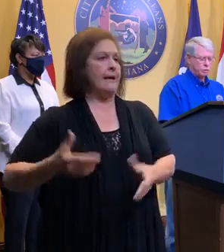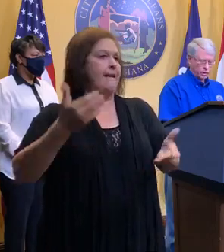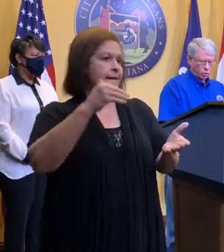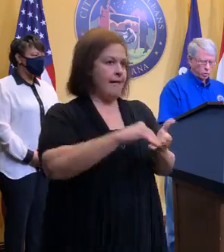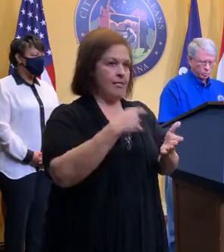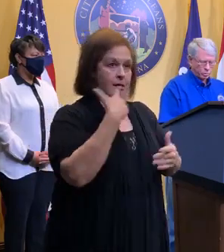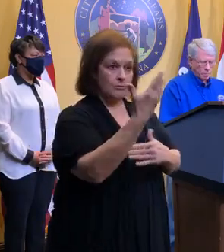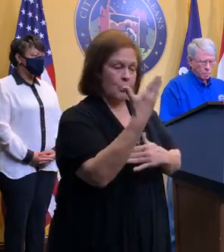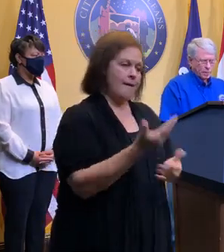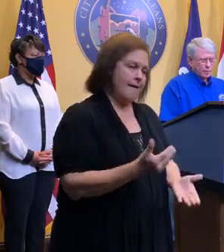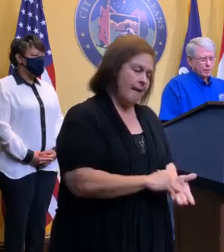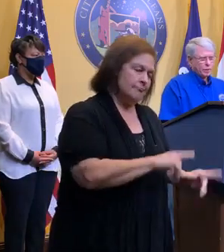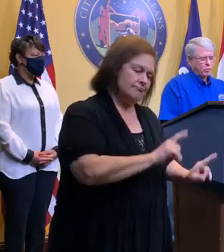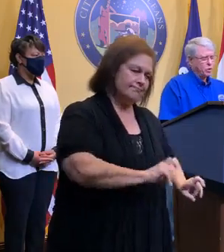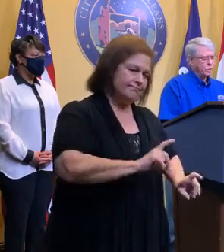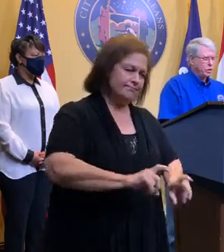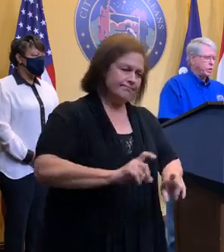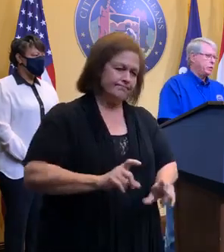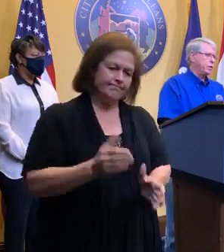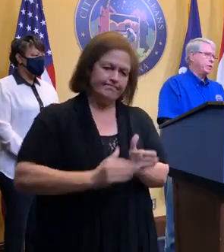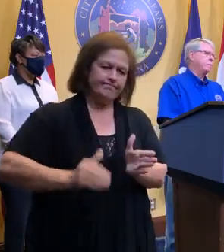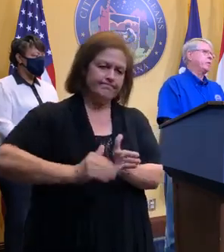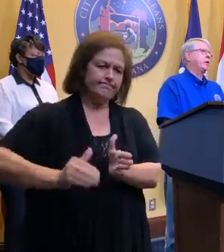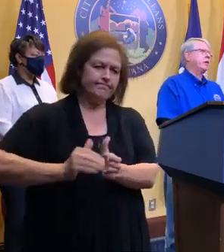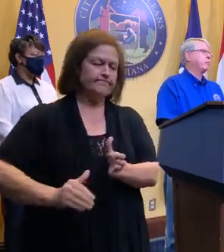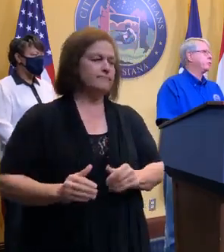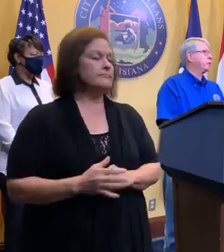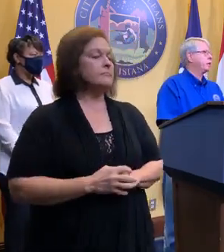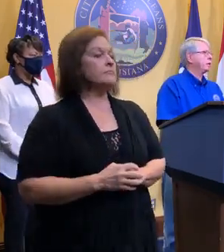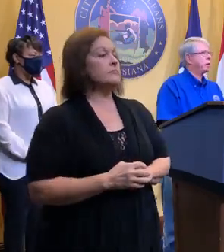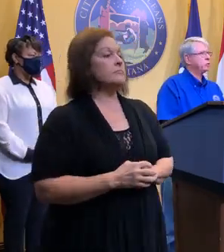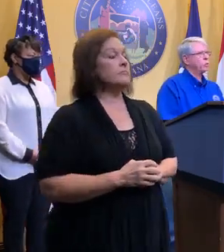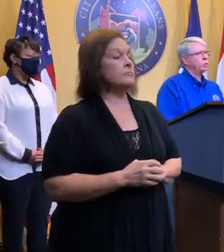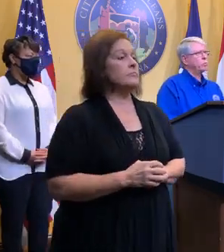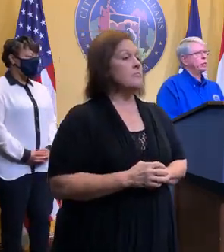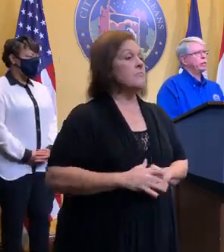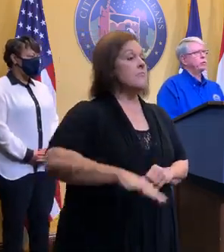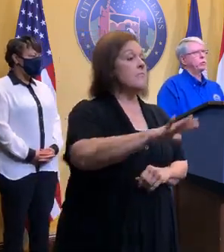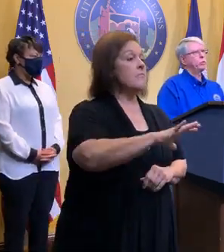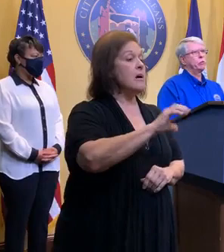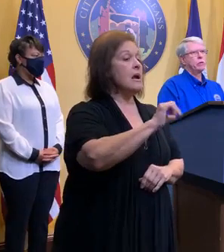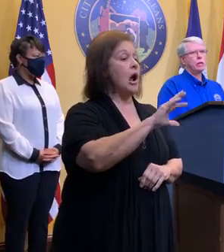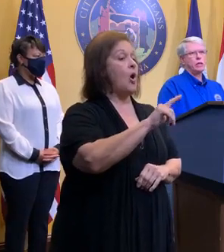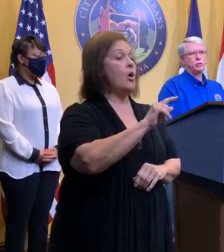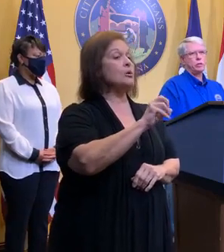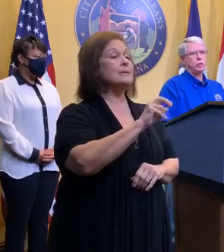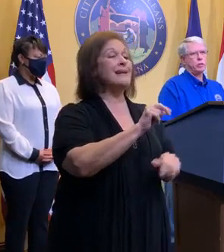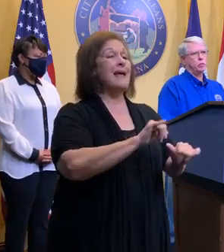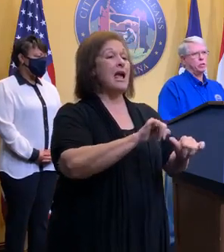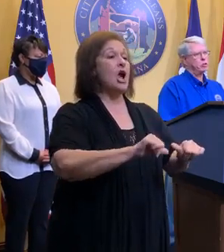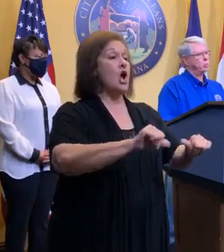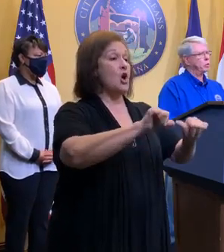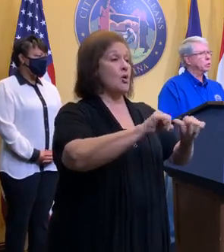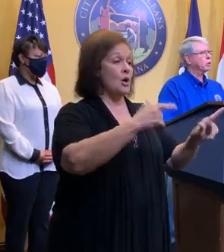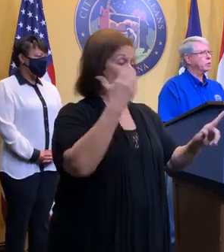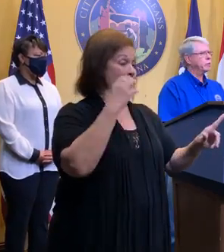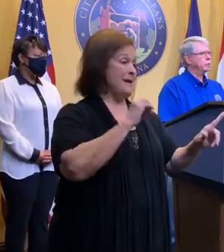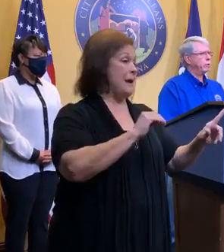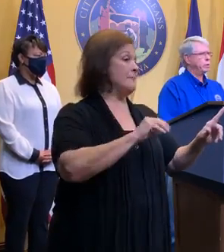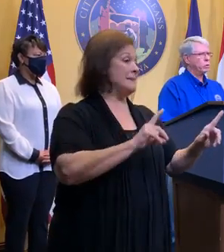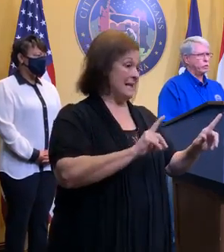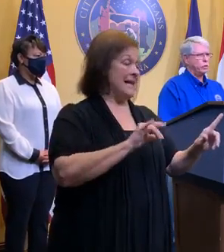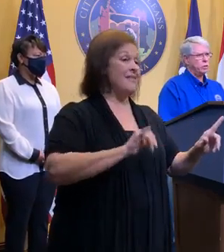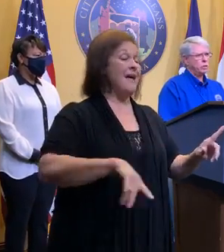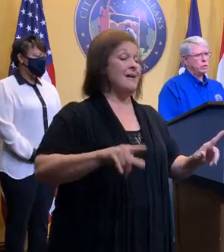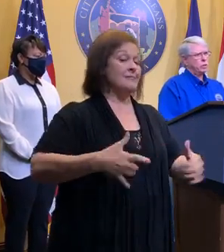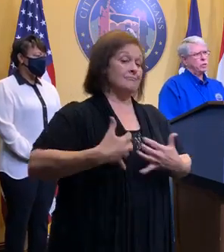morning on much of that equipment. Once again, our neighbors around the Carrollton Water Plant, we realize that the EMDs particularly